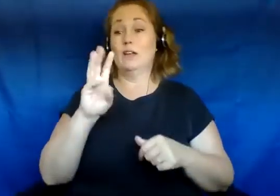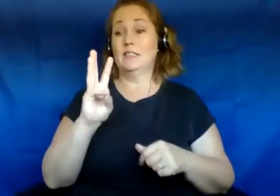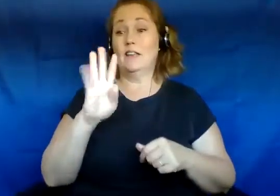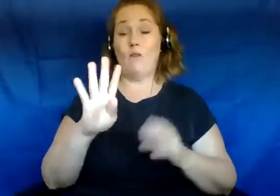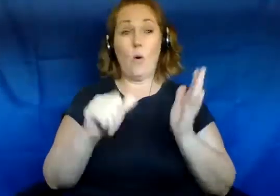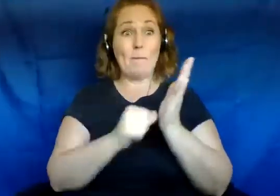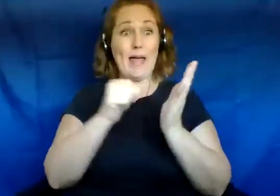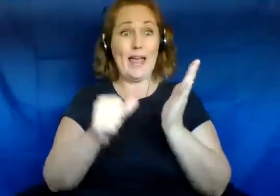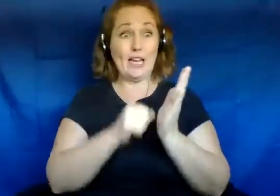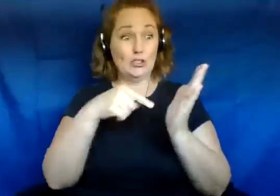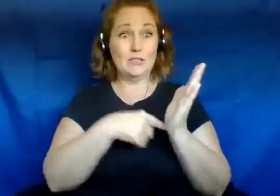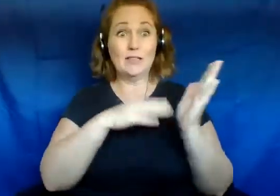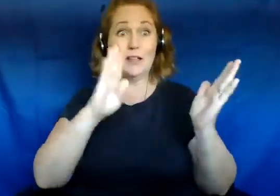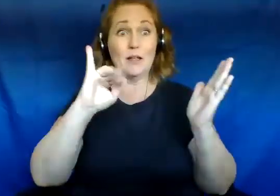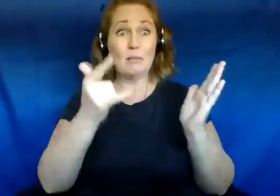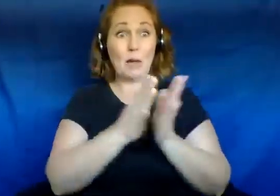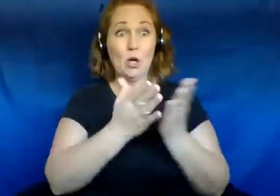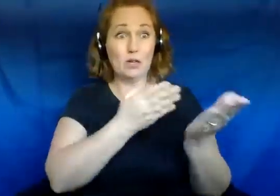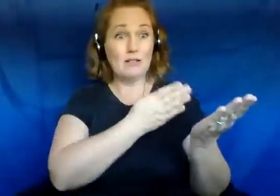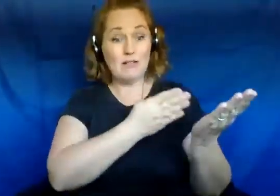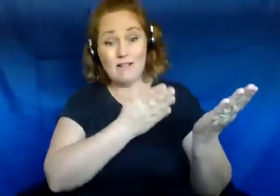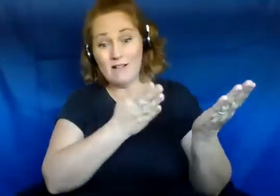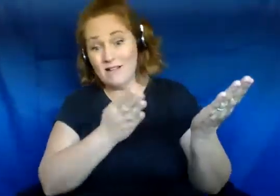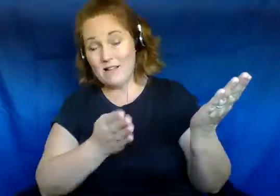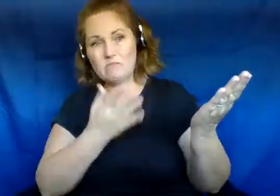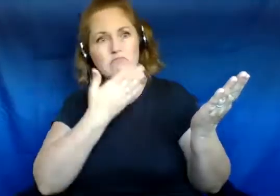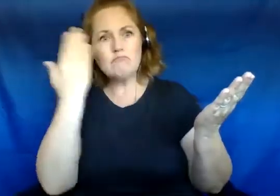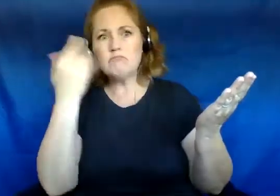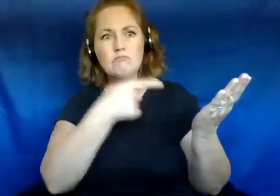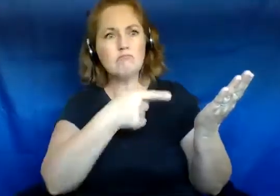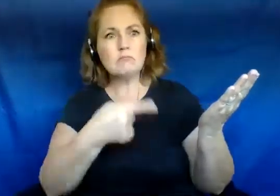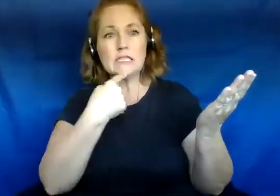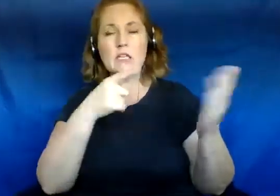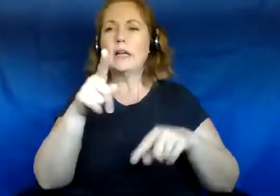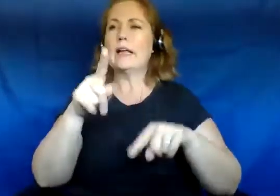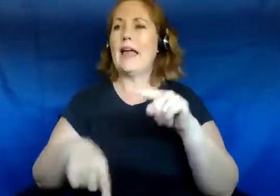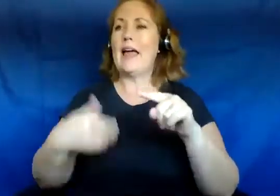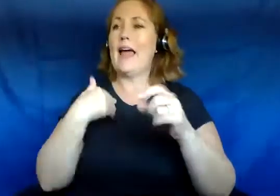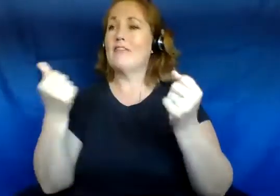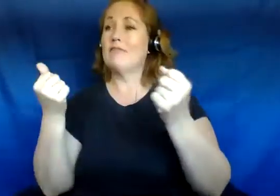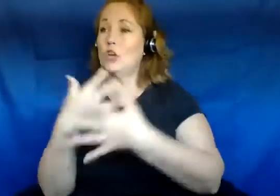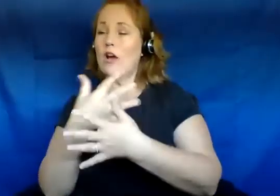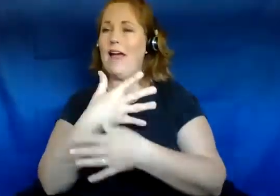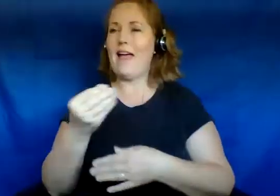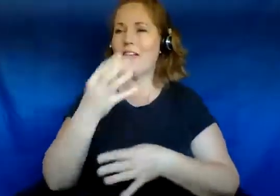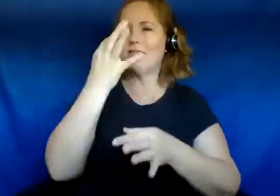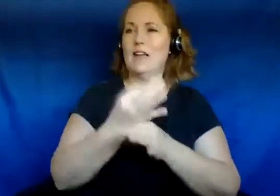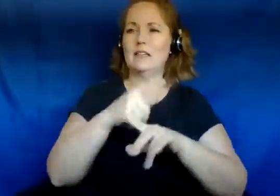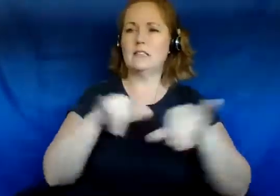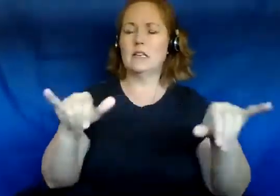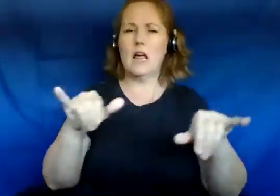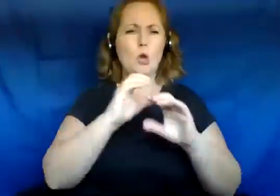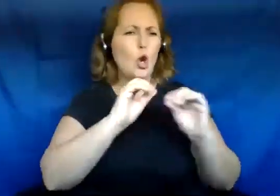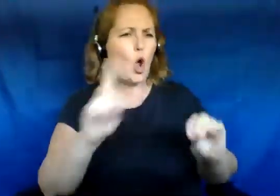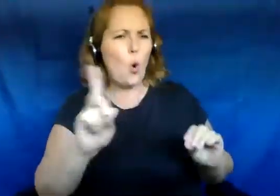164 pages in the big book does it say you cannot have fear and faith at the same